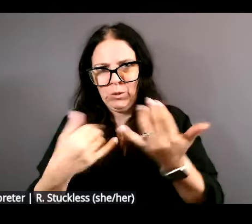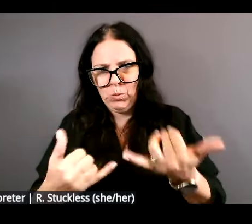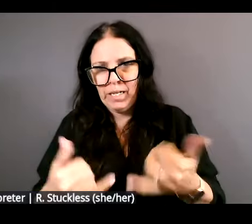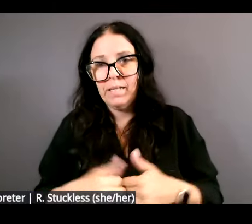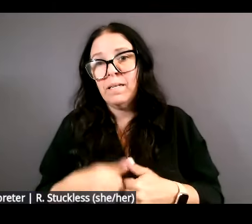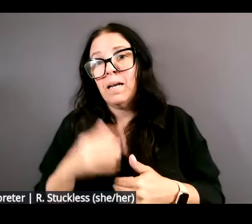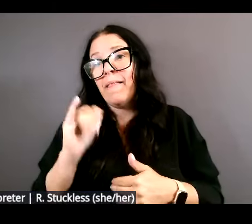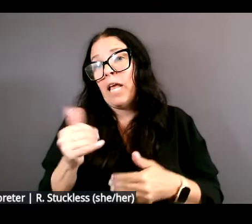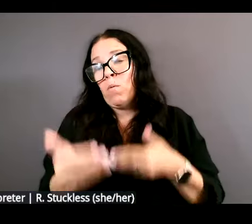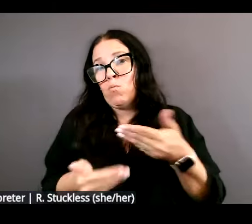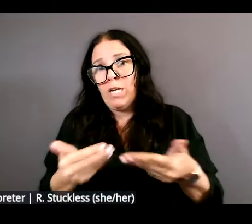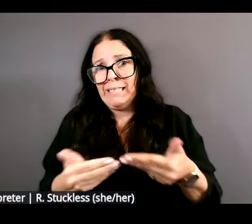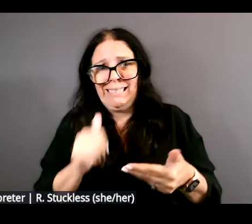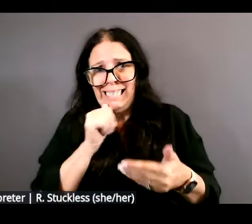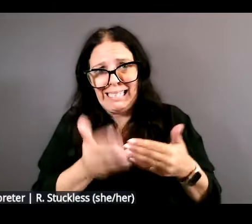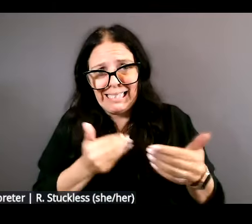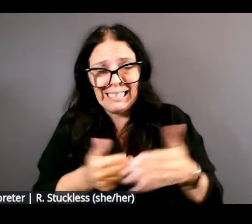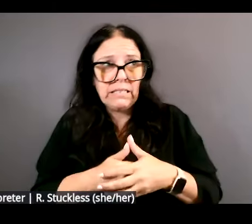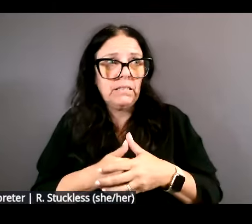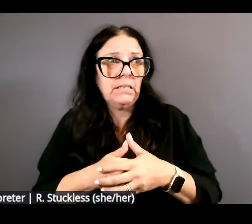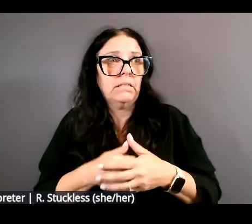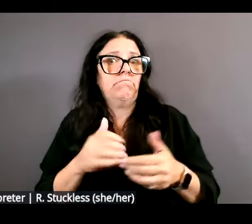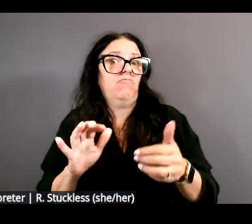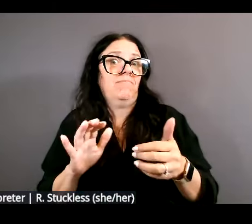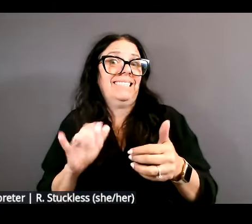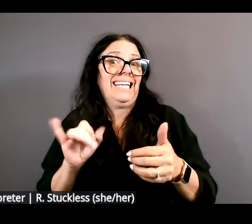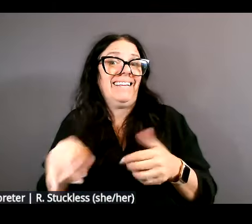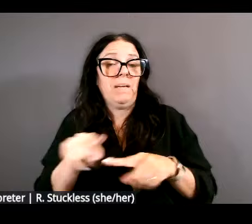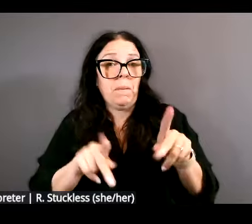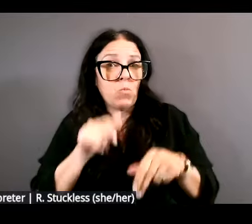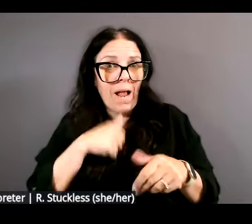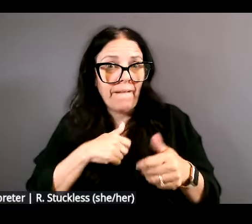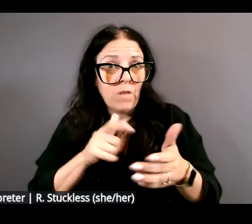hard on people who don't have attorneys. And